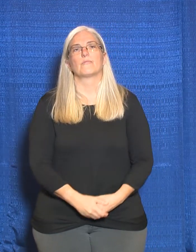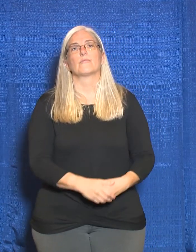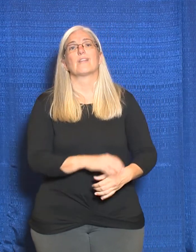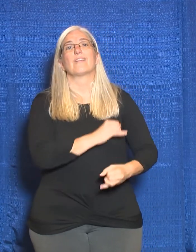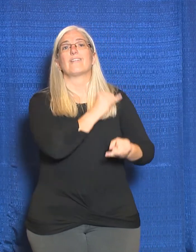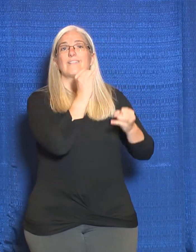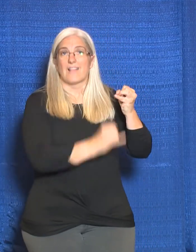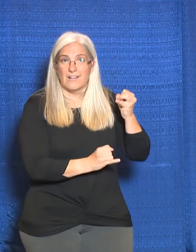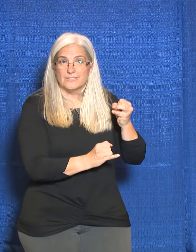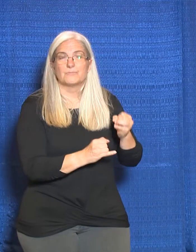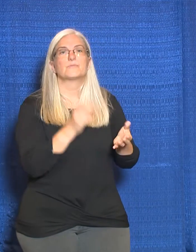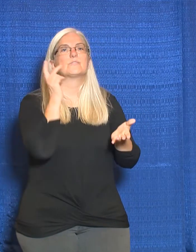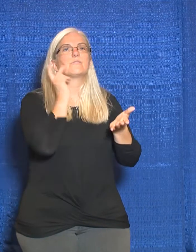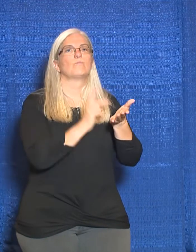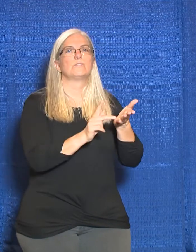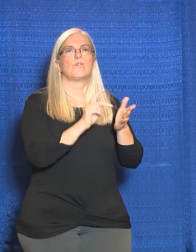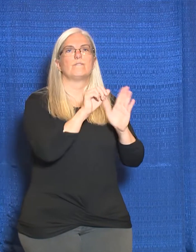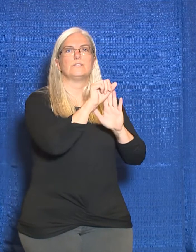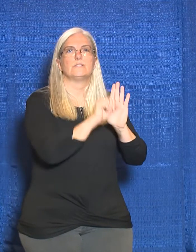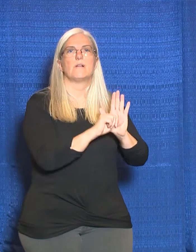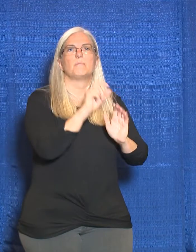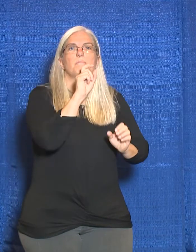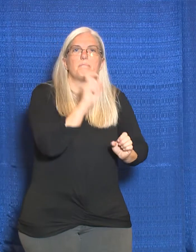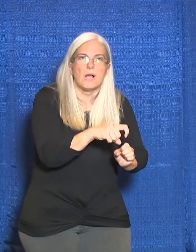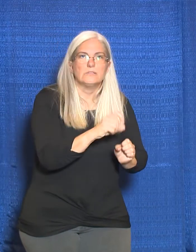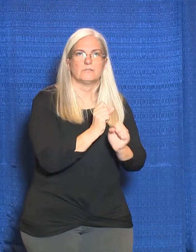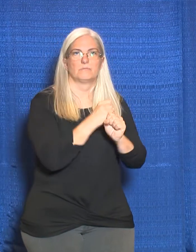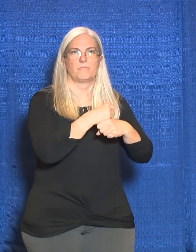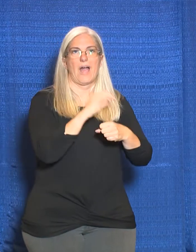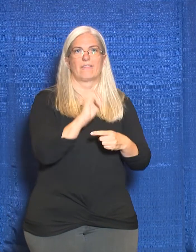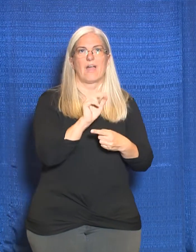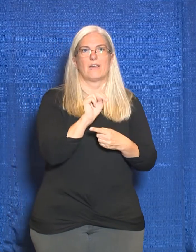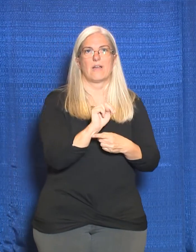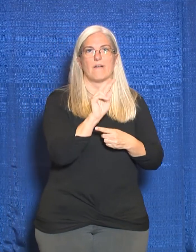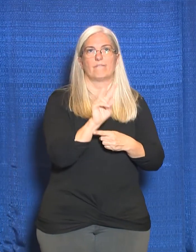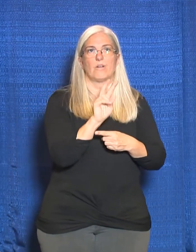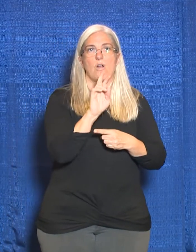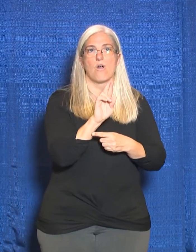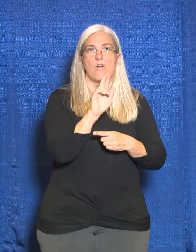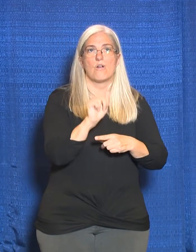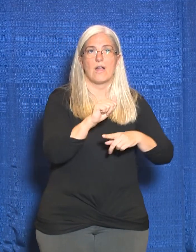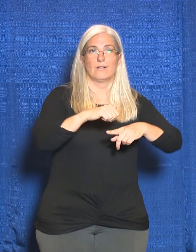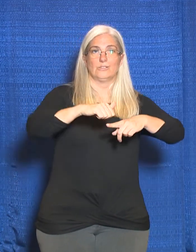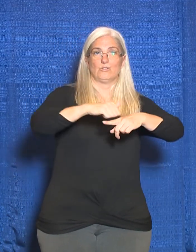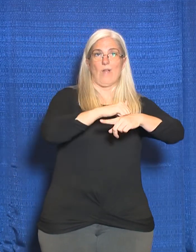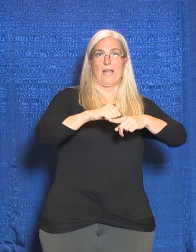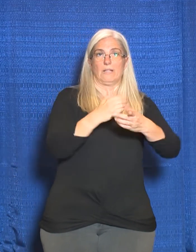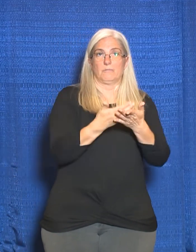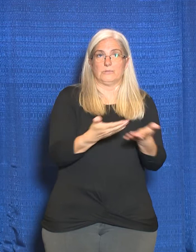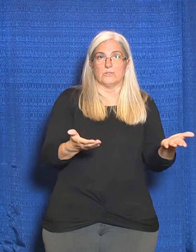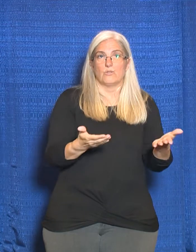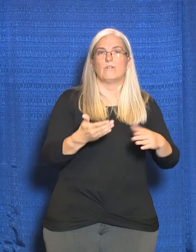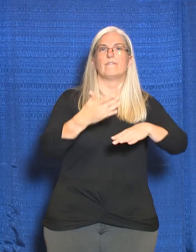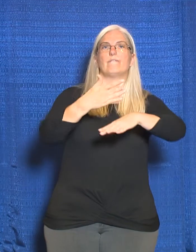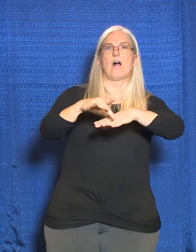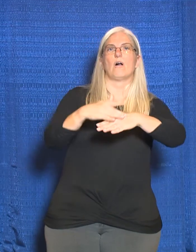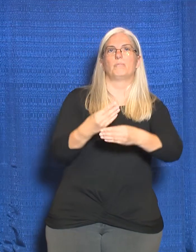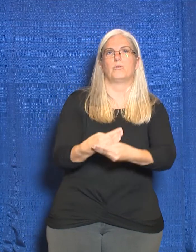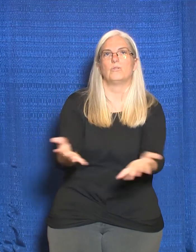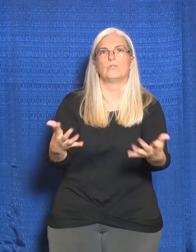Finally, the SOS must make NVR training materials available to counties and voter registration